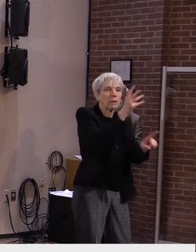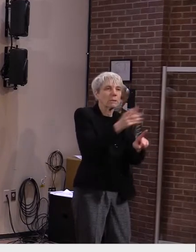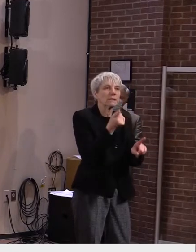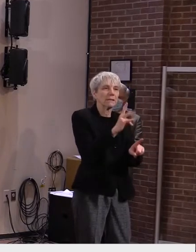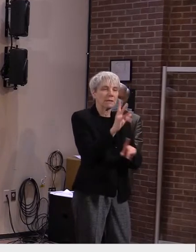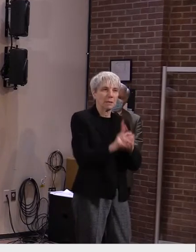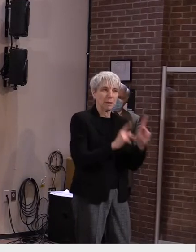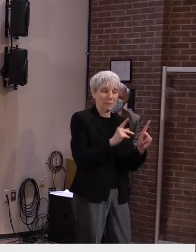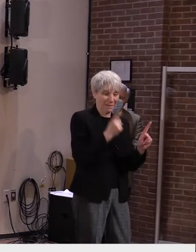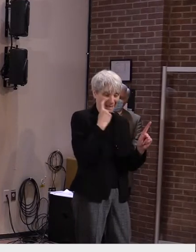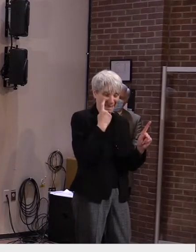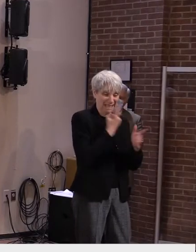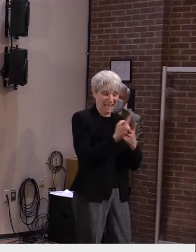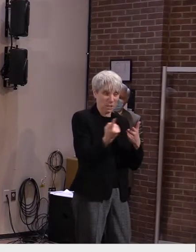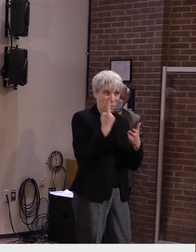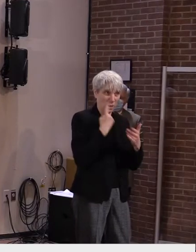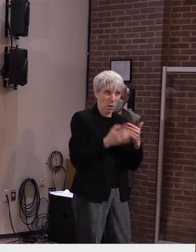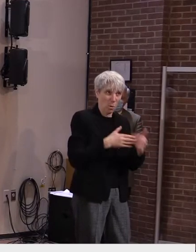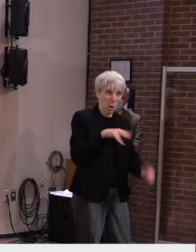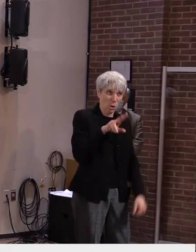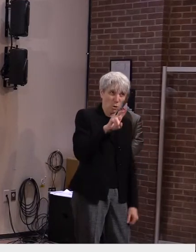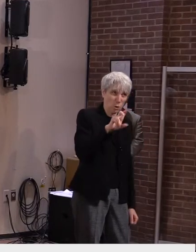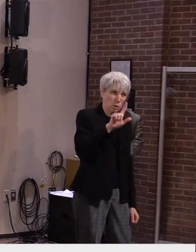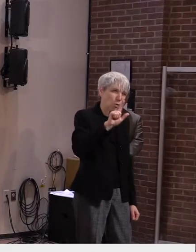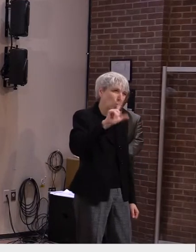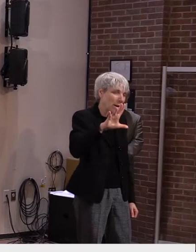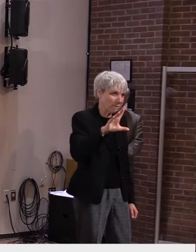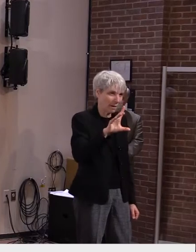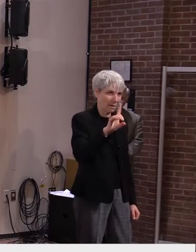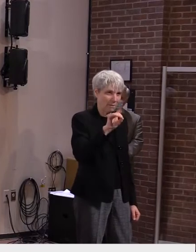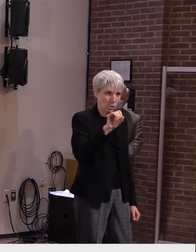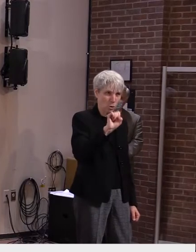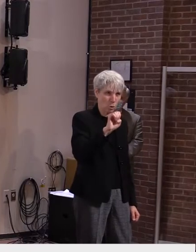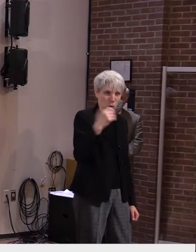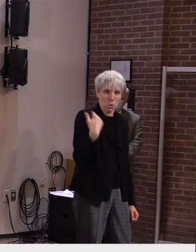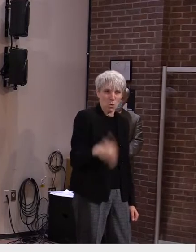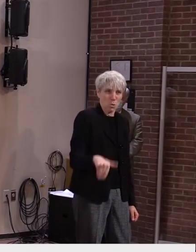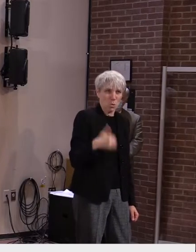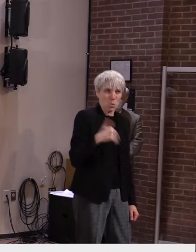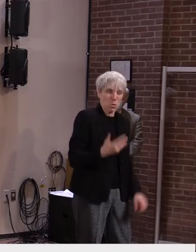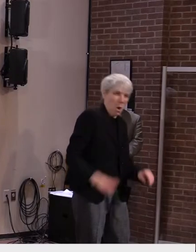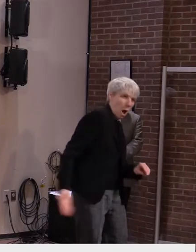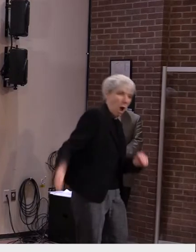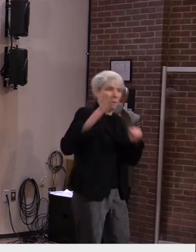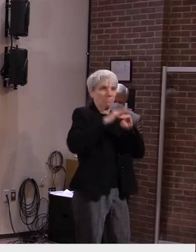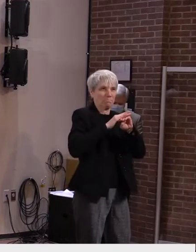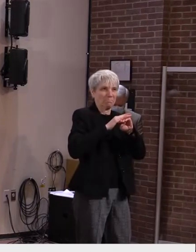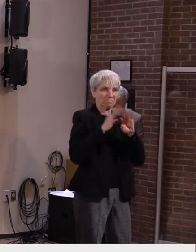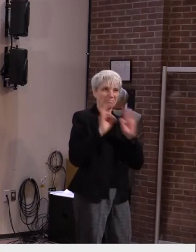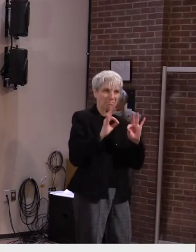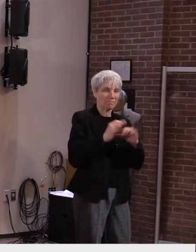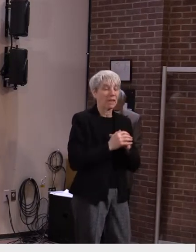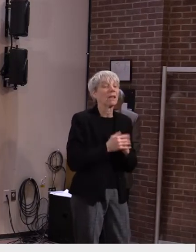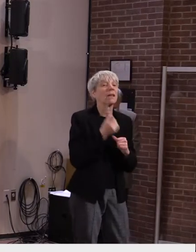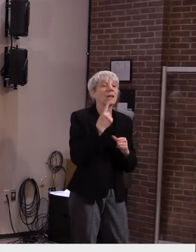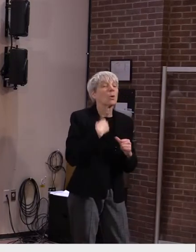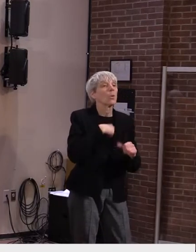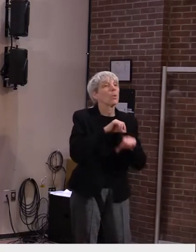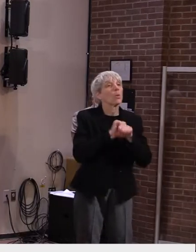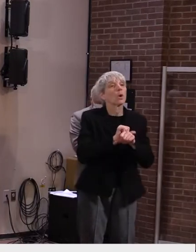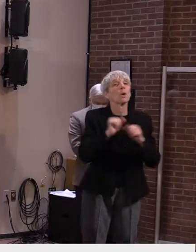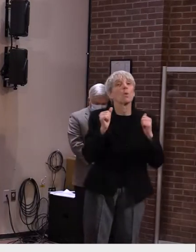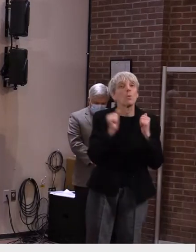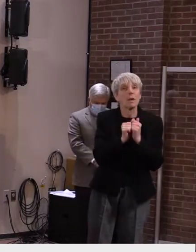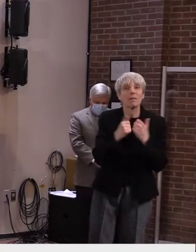increased to almost 225 doses. We're actively working through the healthcare